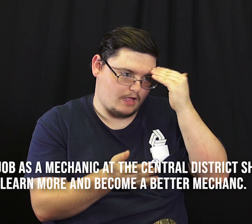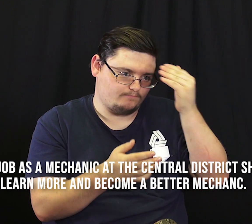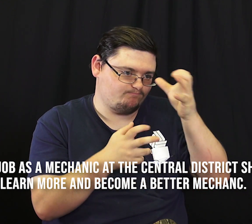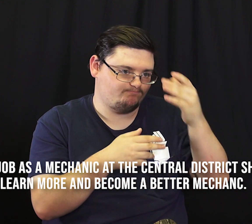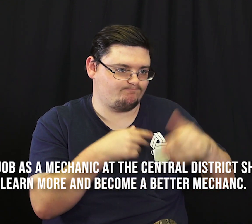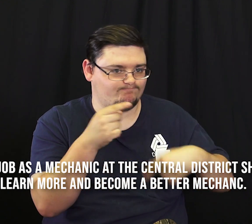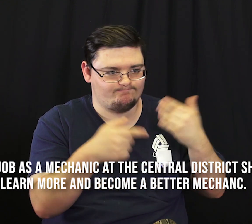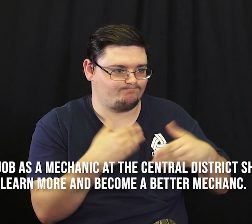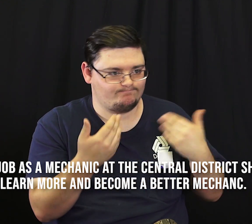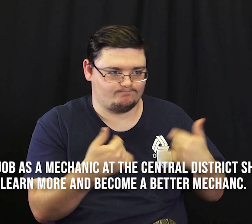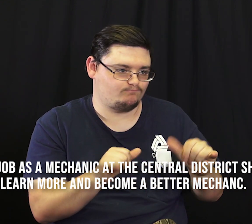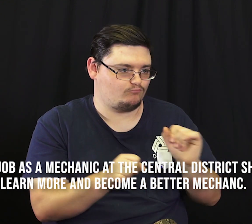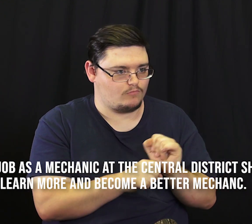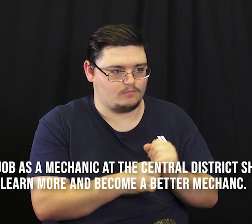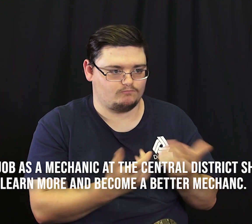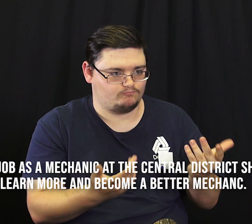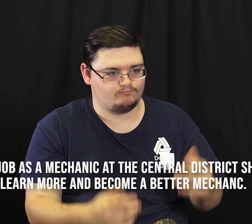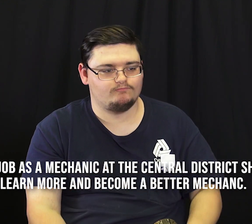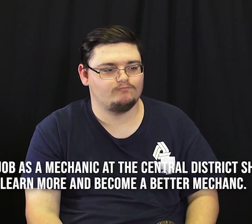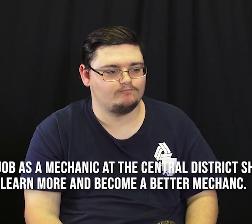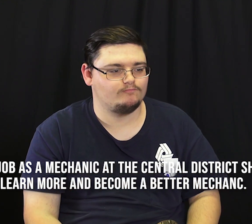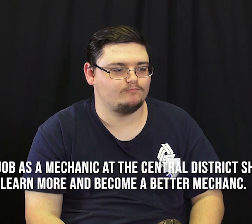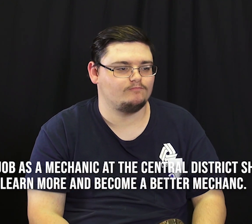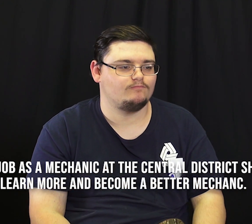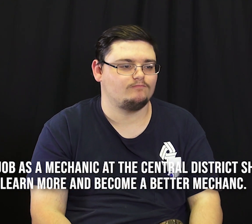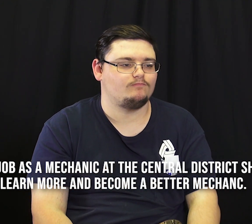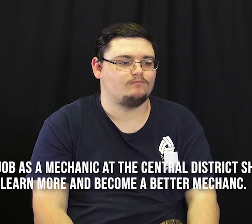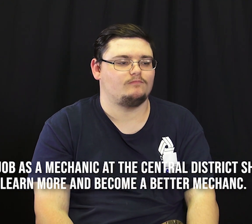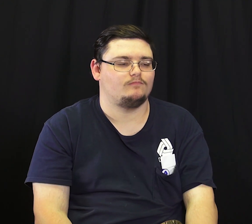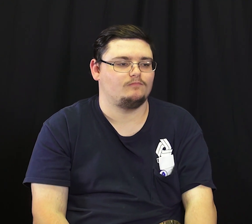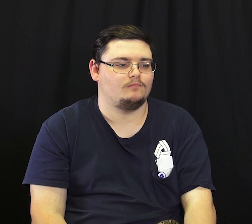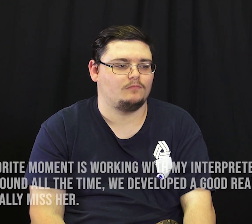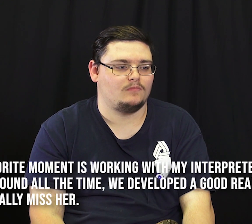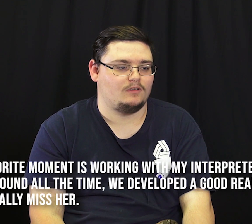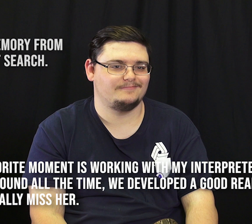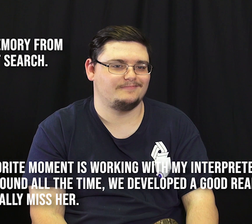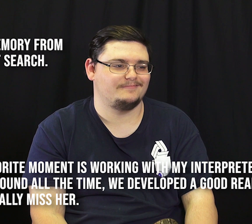In the future, I hope to learn more and hopefully become a better mechanic.